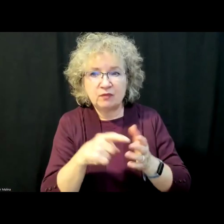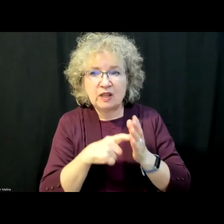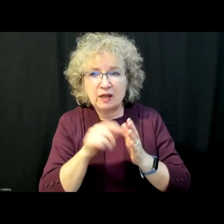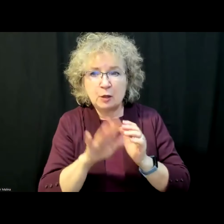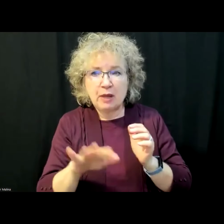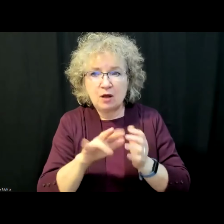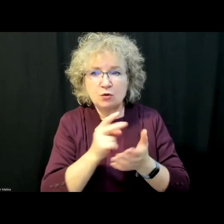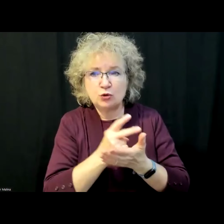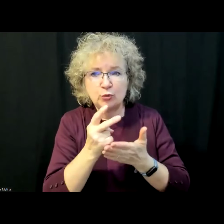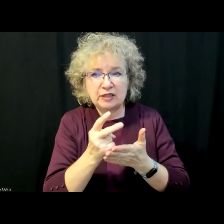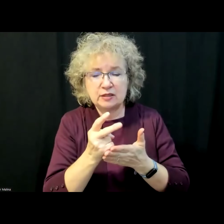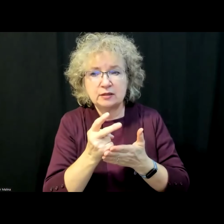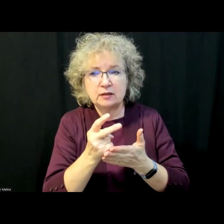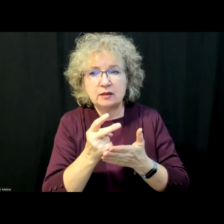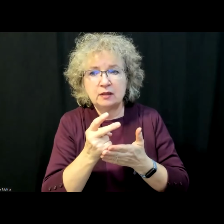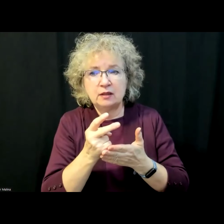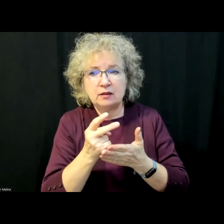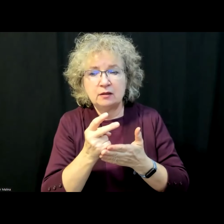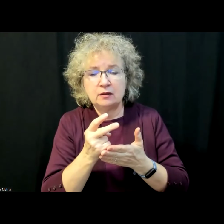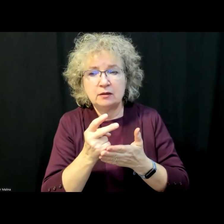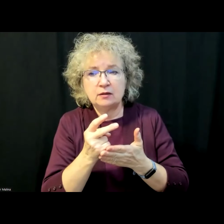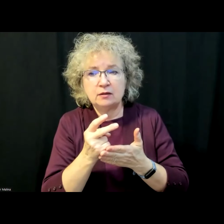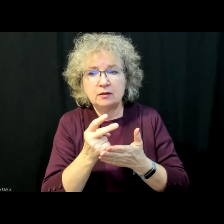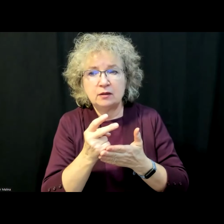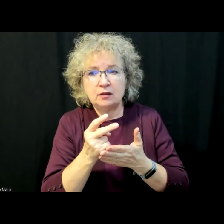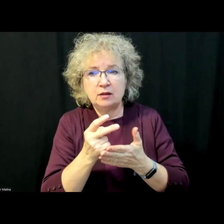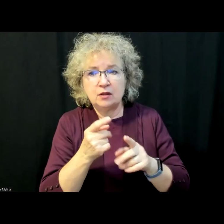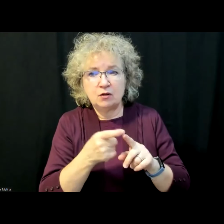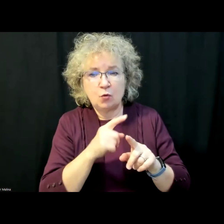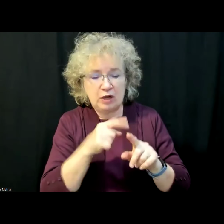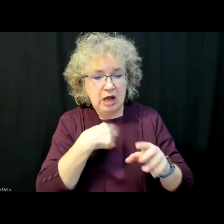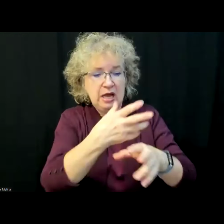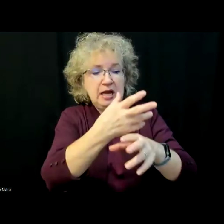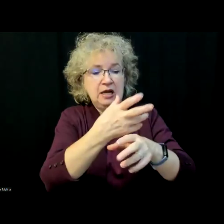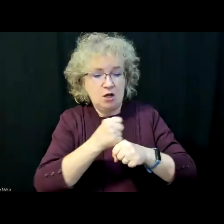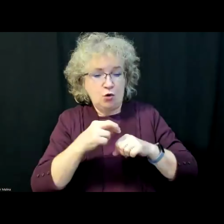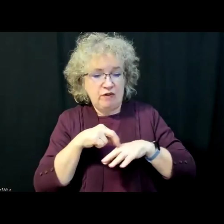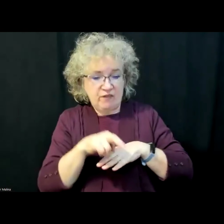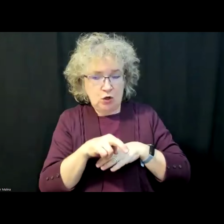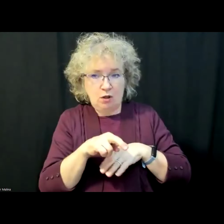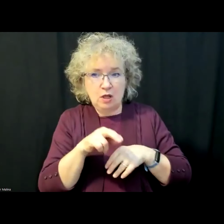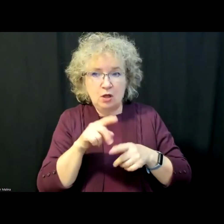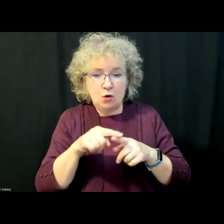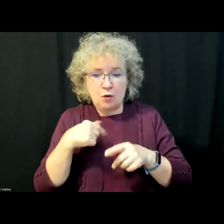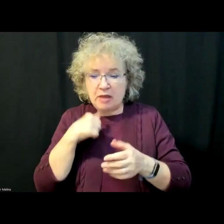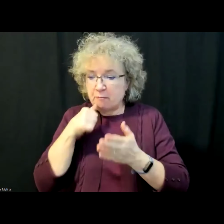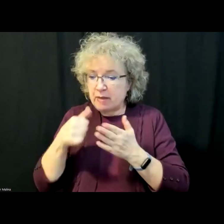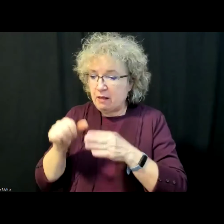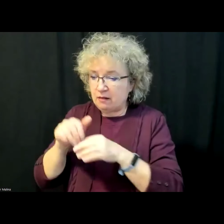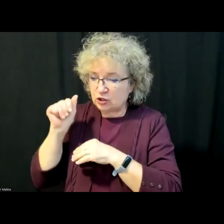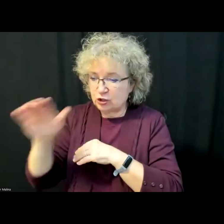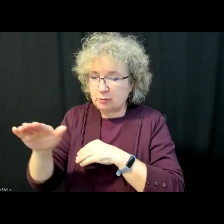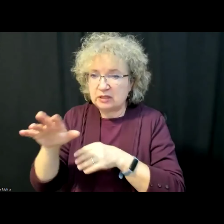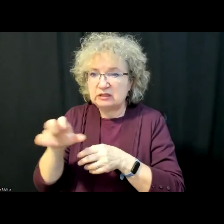weeks from the time, um, that I get the referral for a contact list to me shipping it off to them.